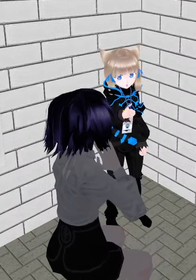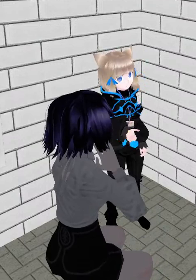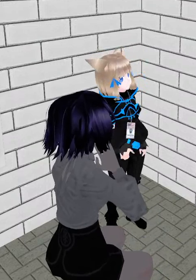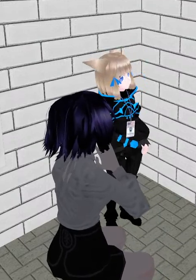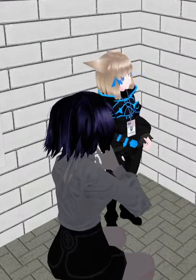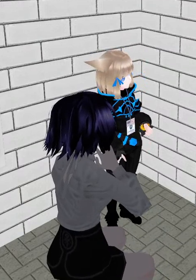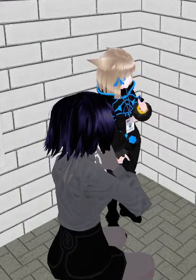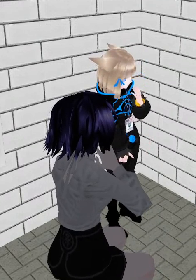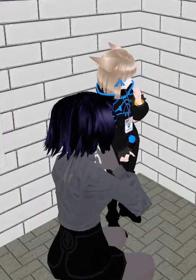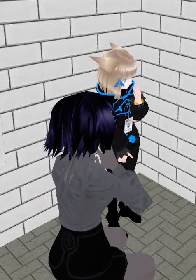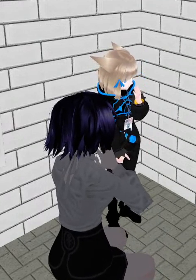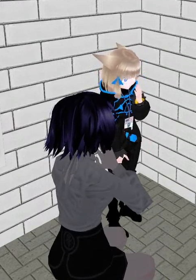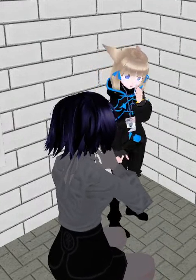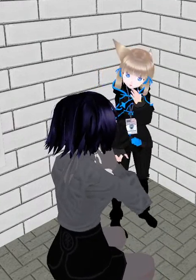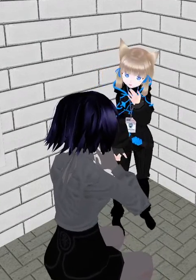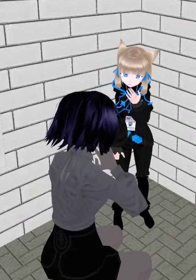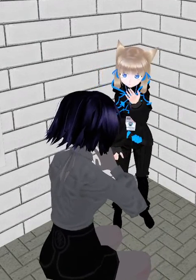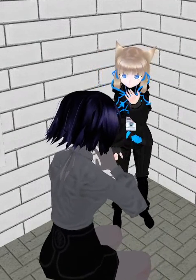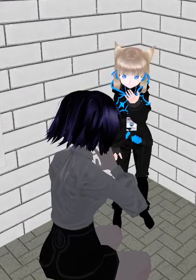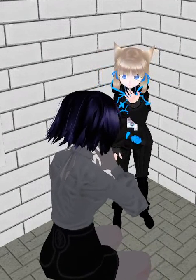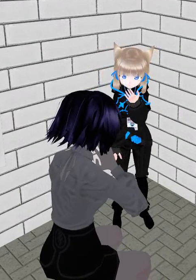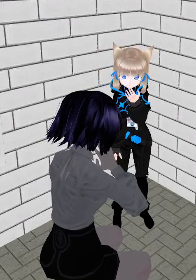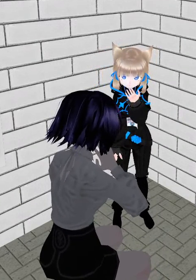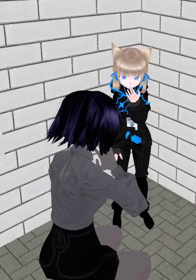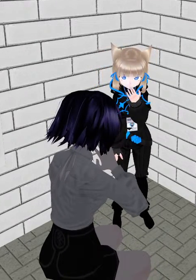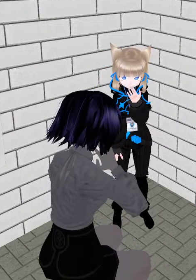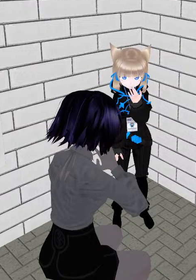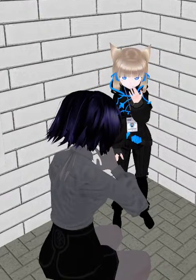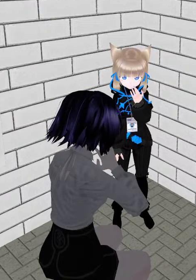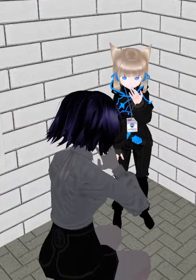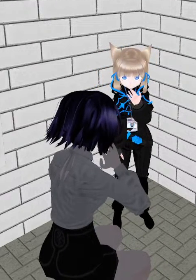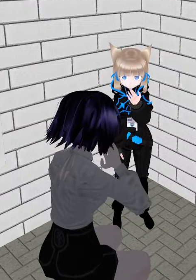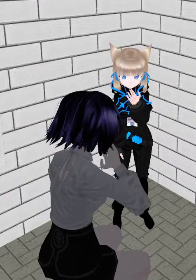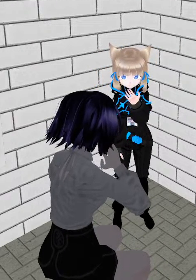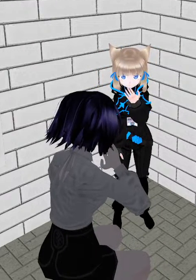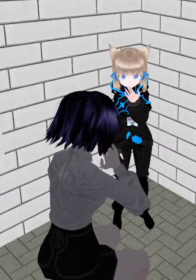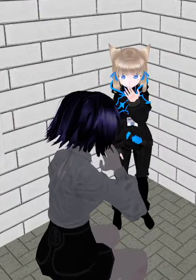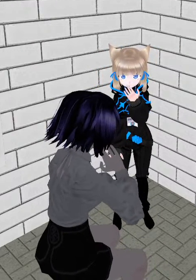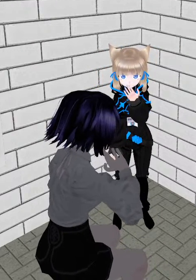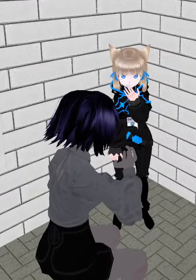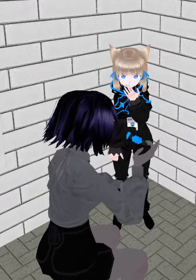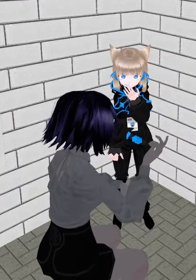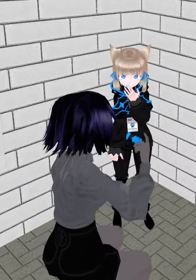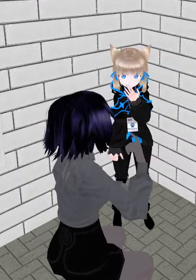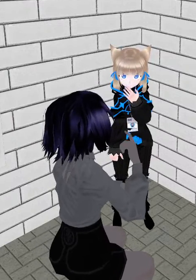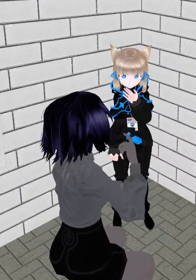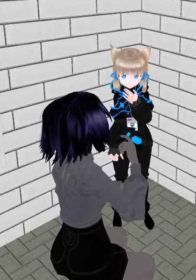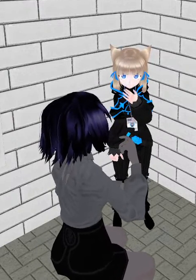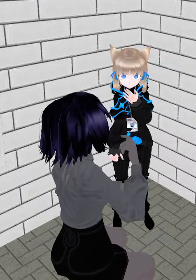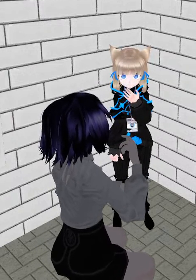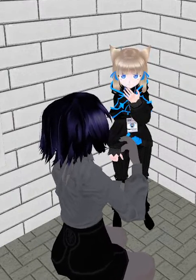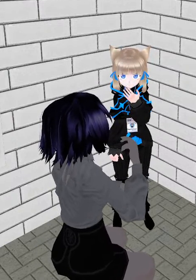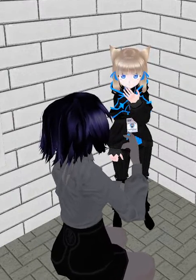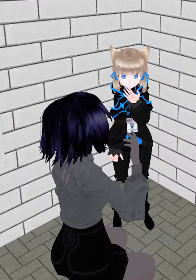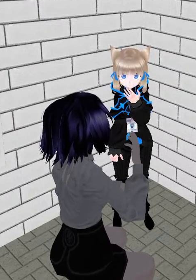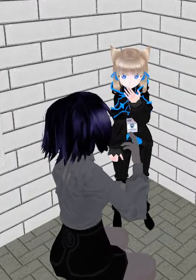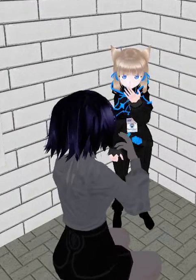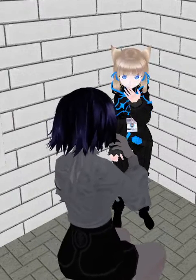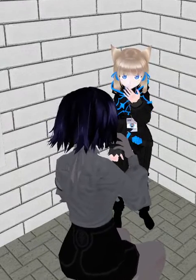Yep. Got any questions? I mean, do they ever like talk, the teachers, or are